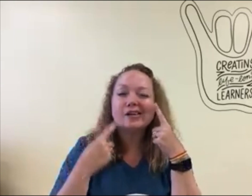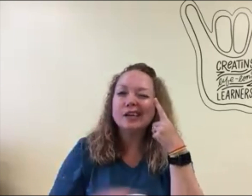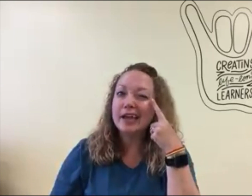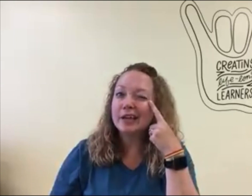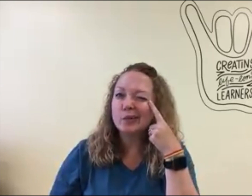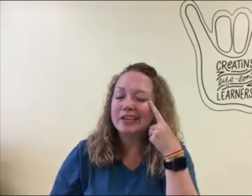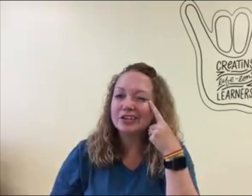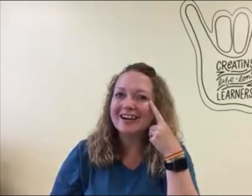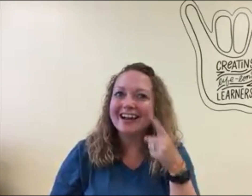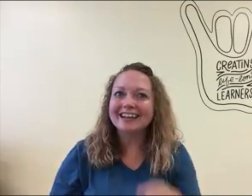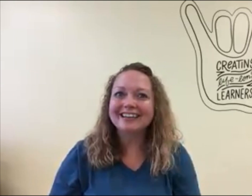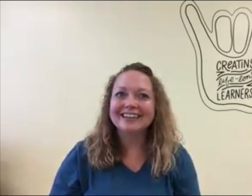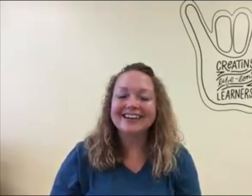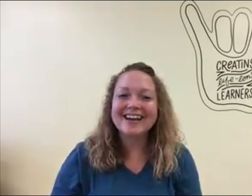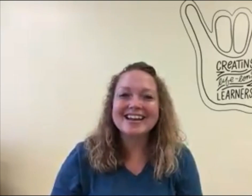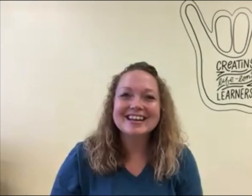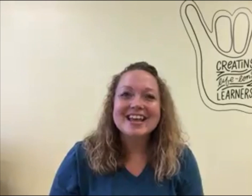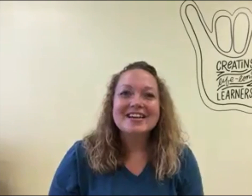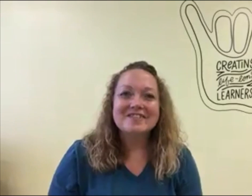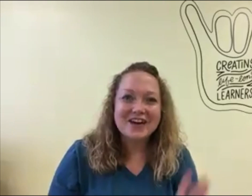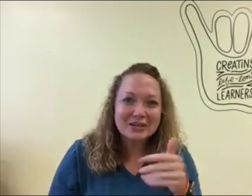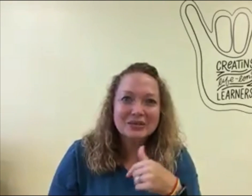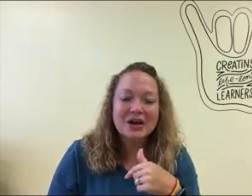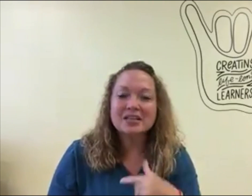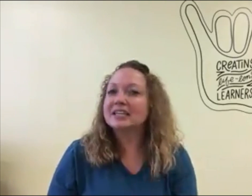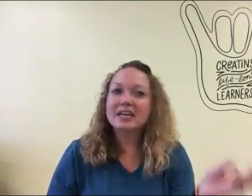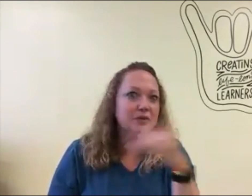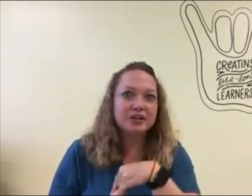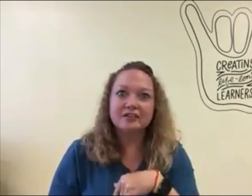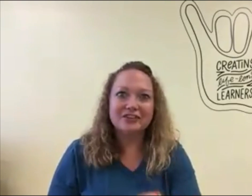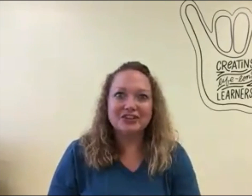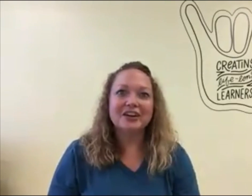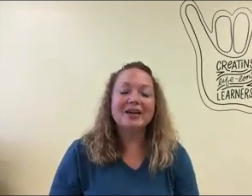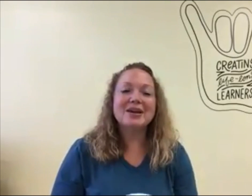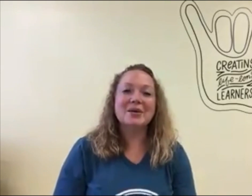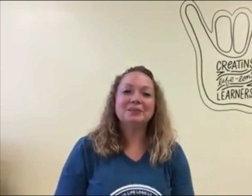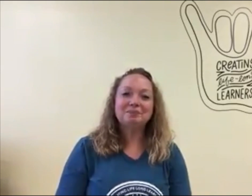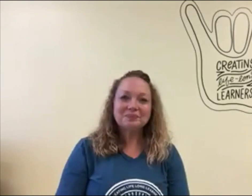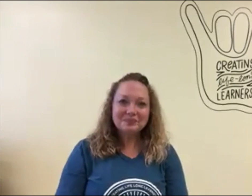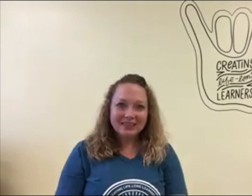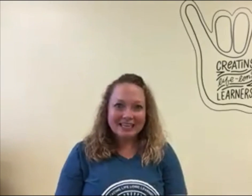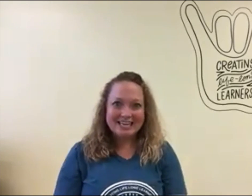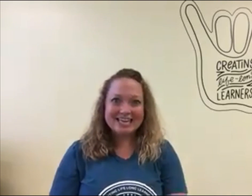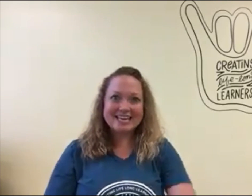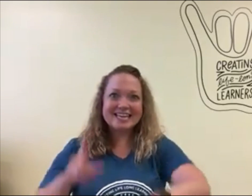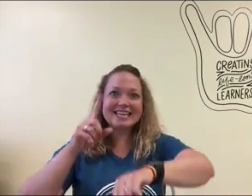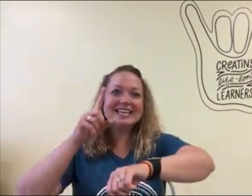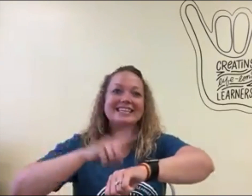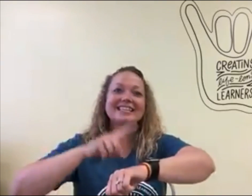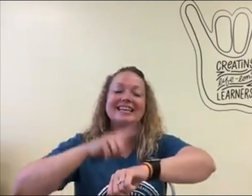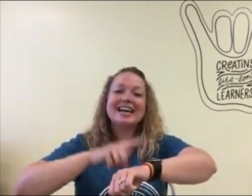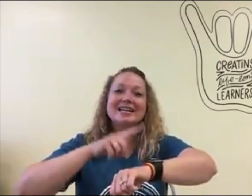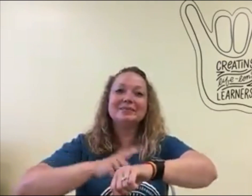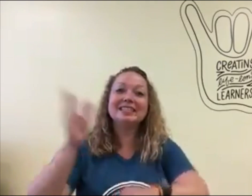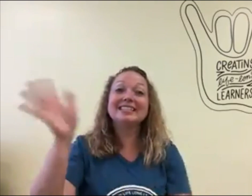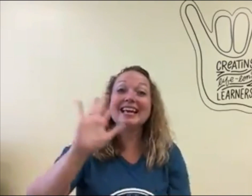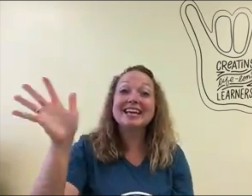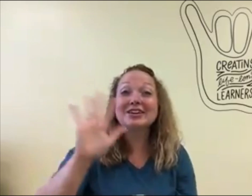eye. All right? Follow along. Next time, you'll get it for sure. Here we go. It is time to say goodbye to